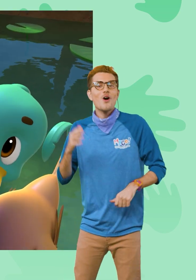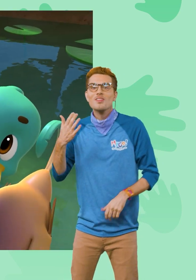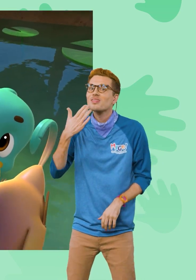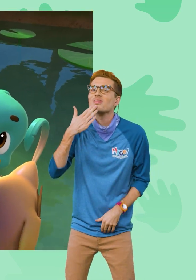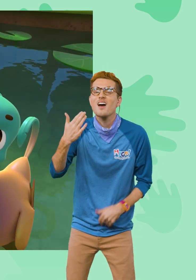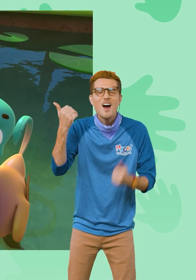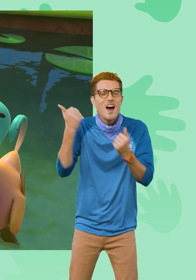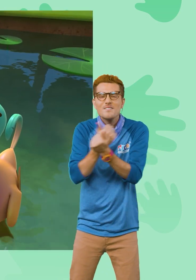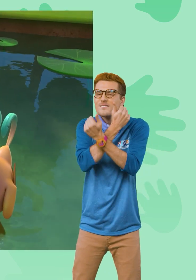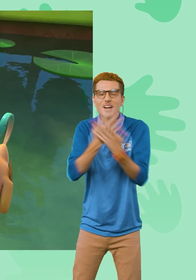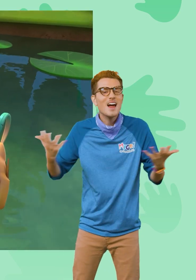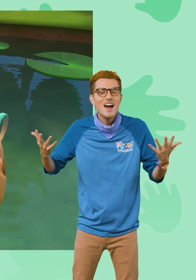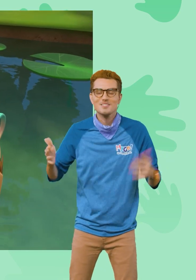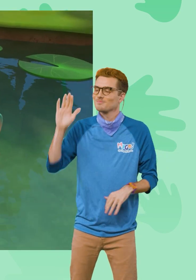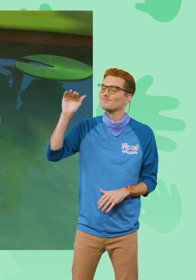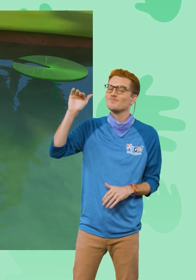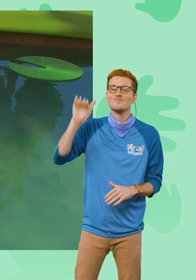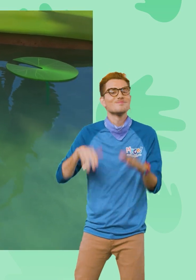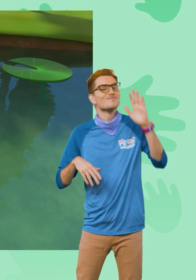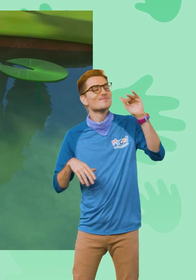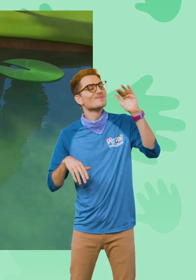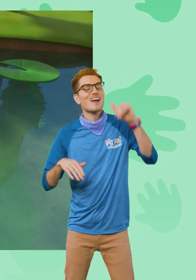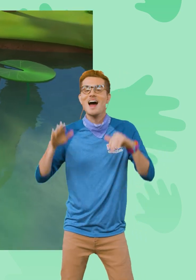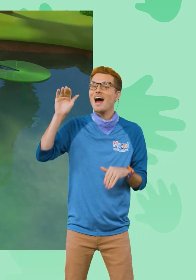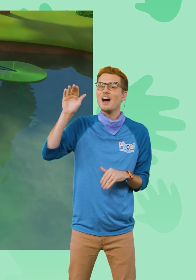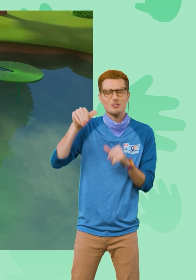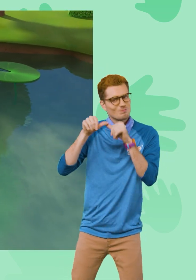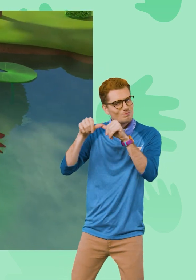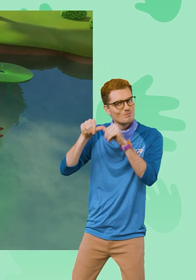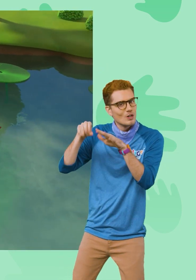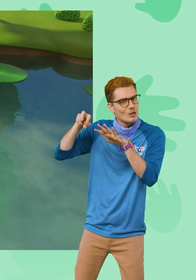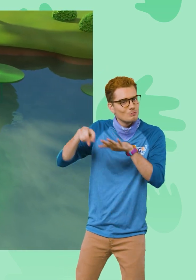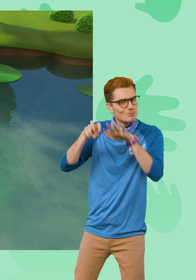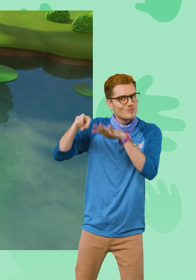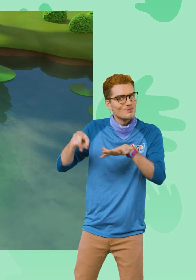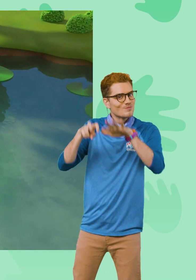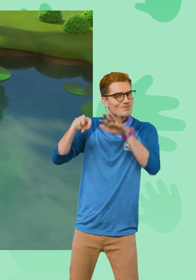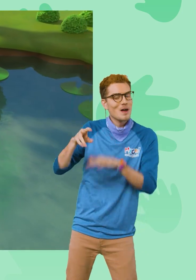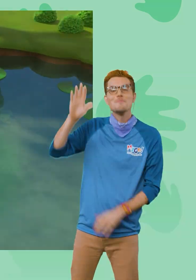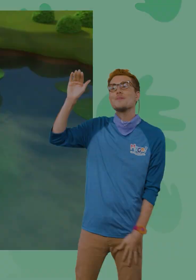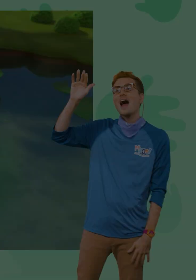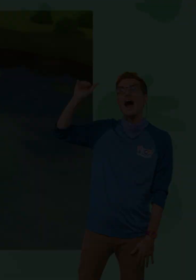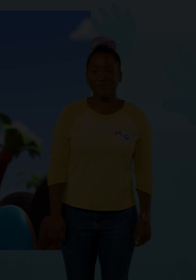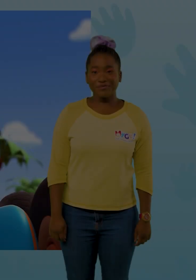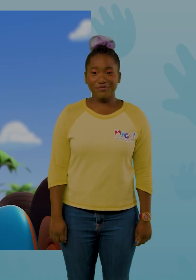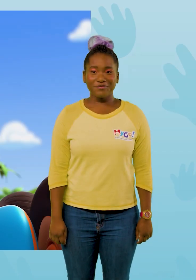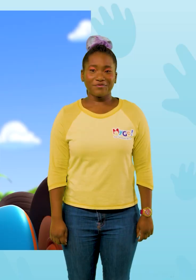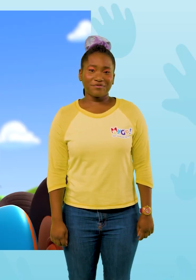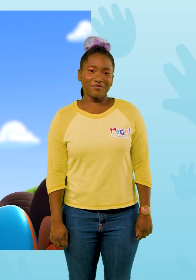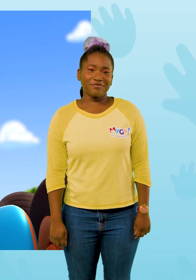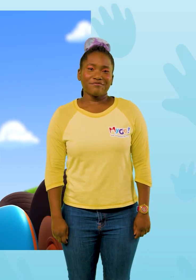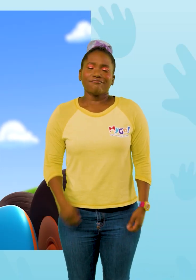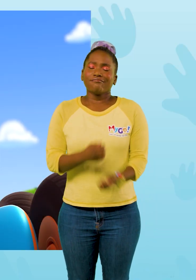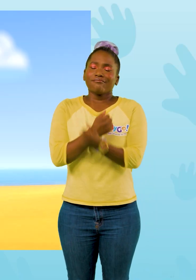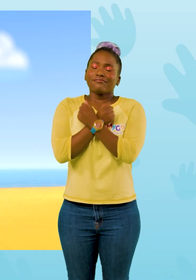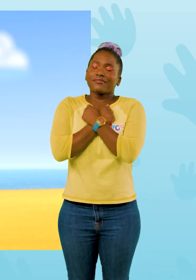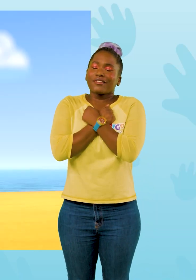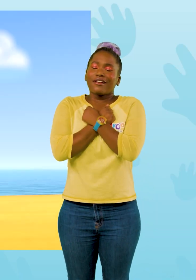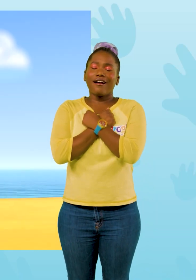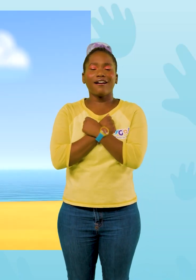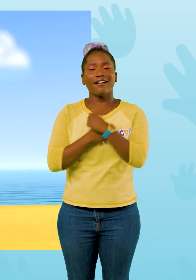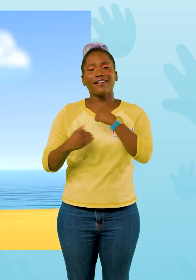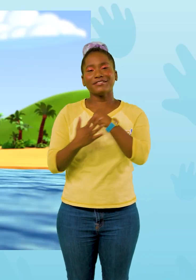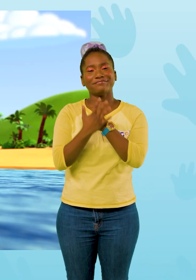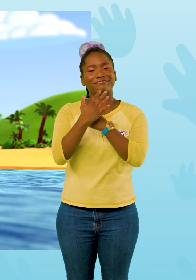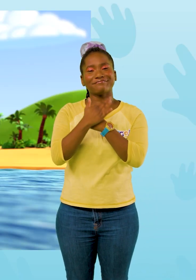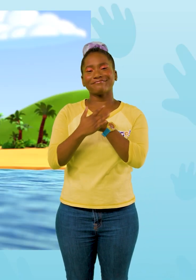Thanks for everything, Declan. Bye-bye! Keep floating. Bye, Blippi. I love being